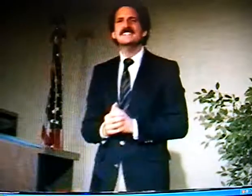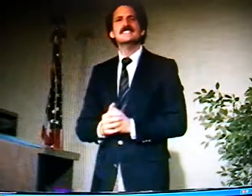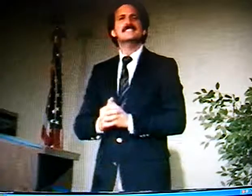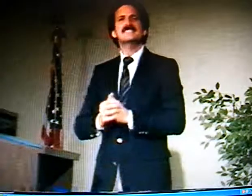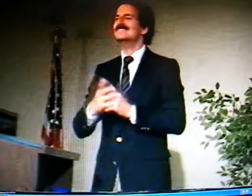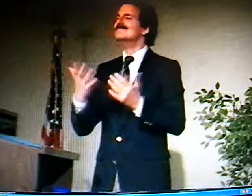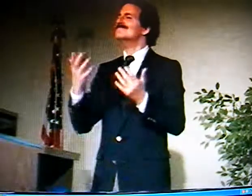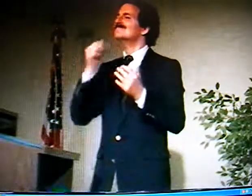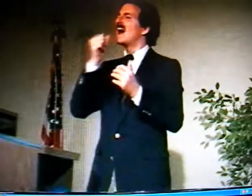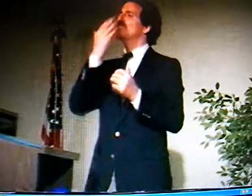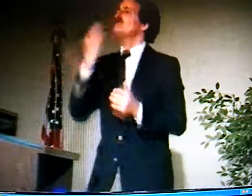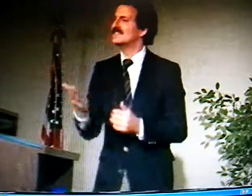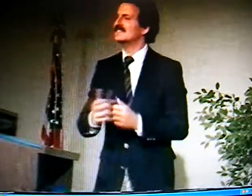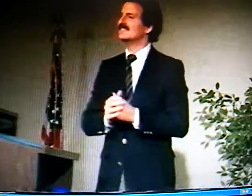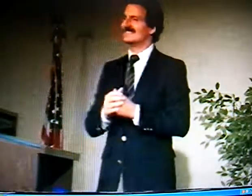was making phone calls to people.